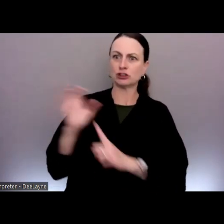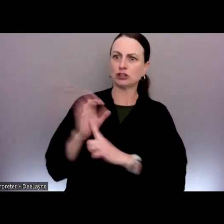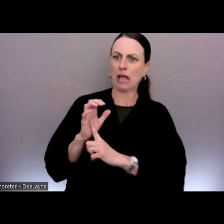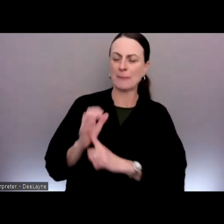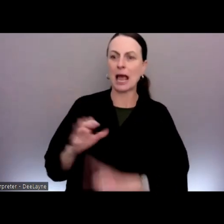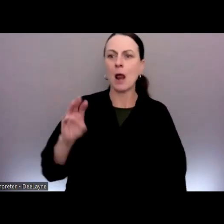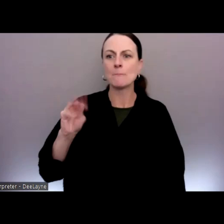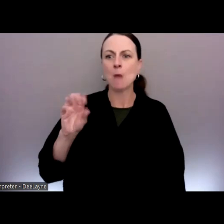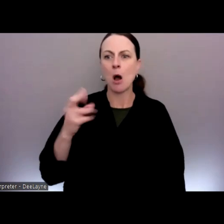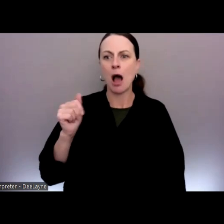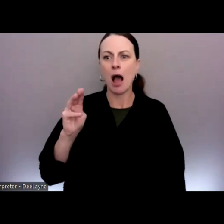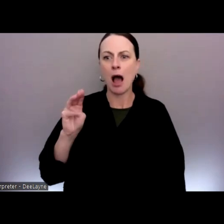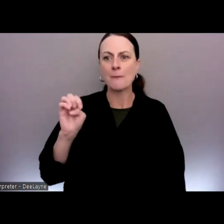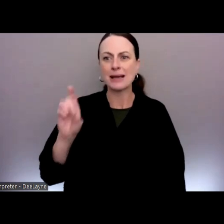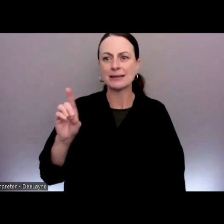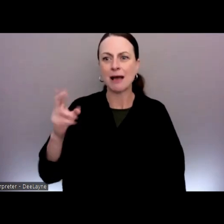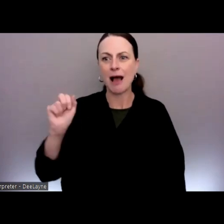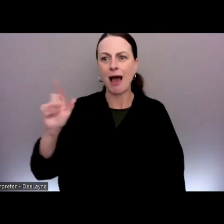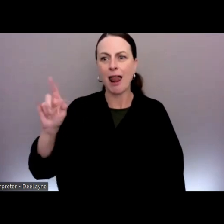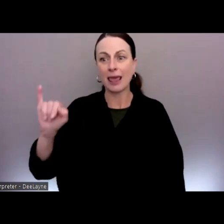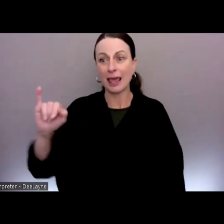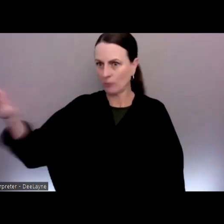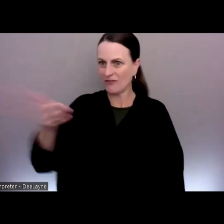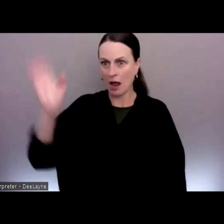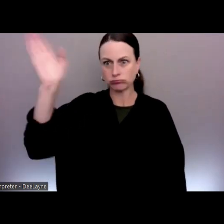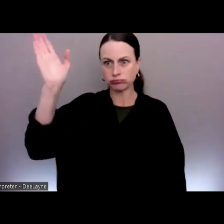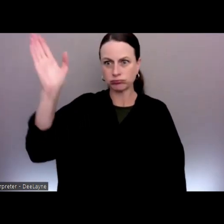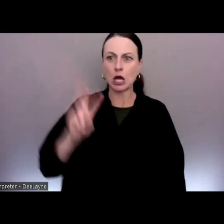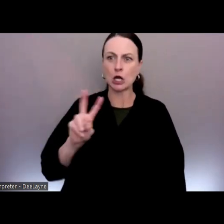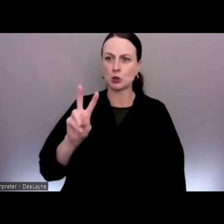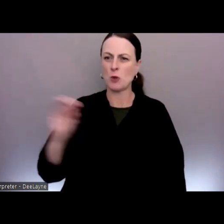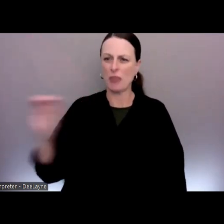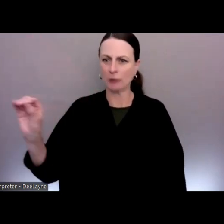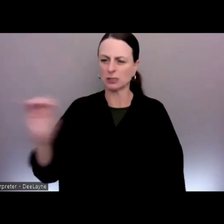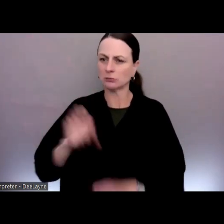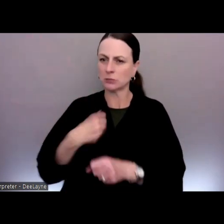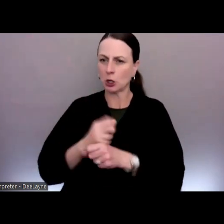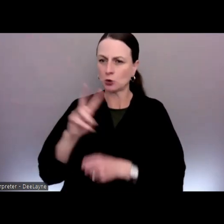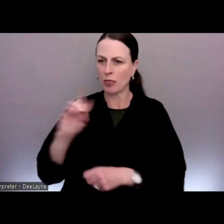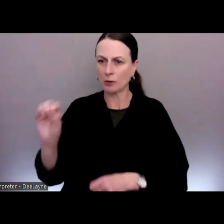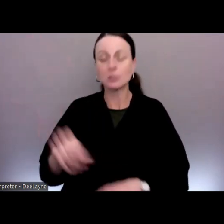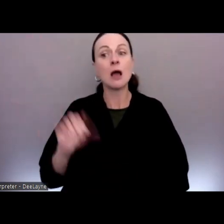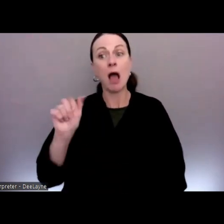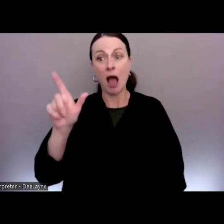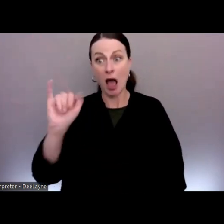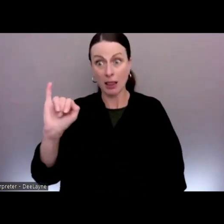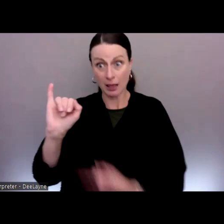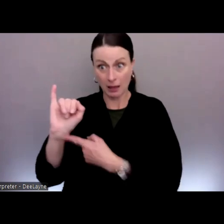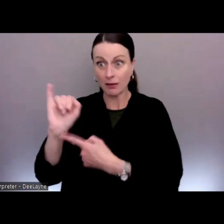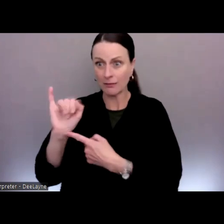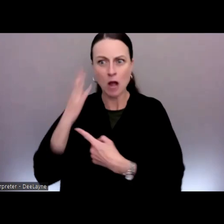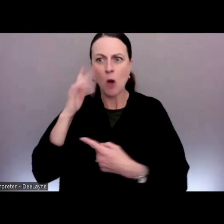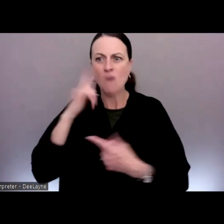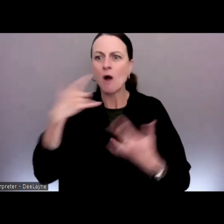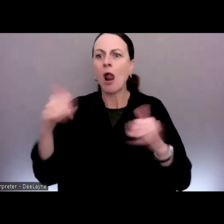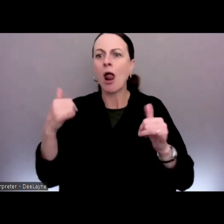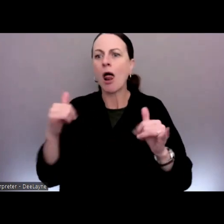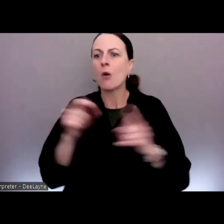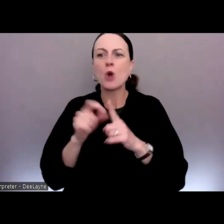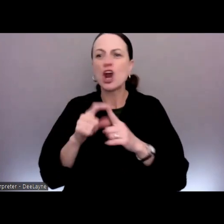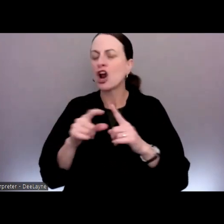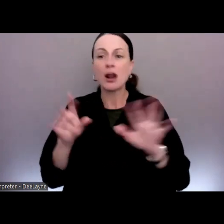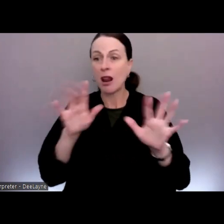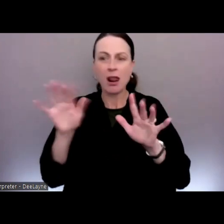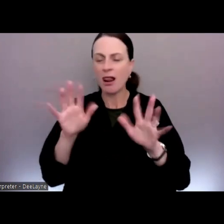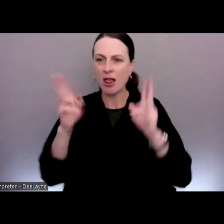invited to address the graduating class of 2000. Ali, known for his wordplay, was dyslexic